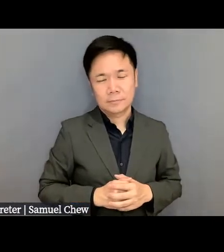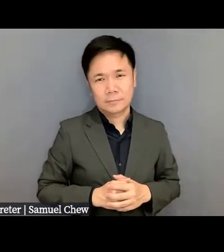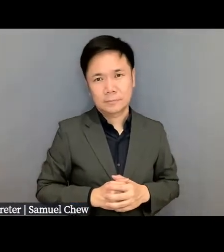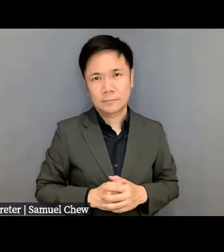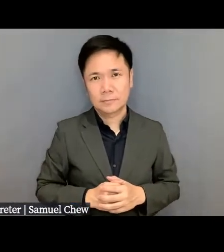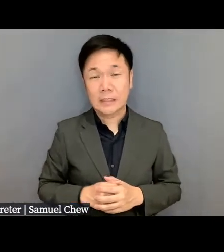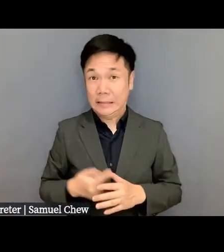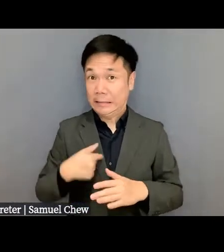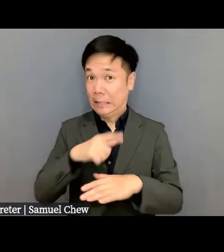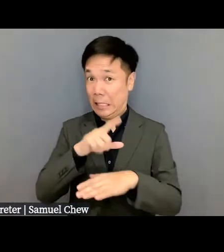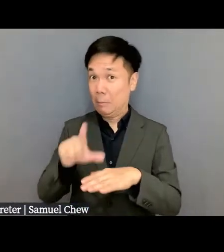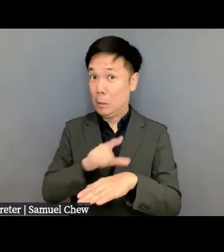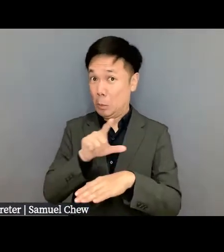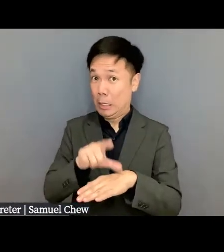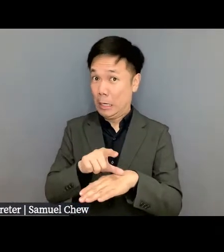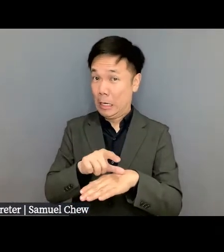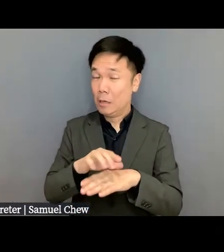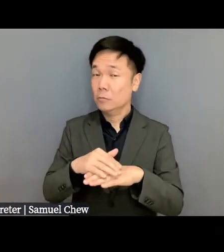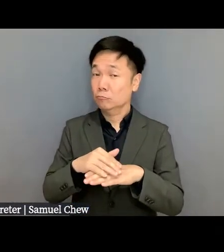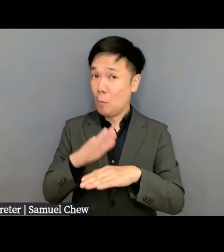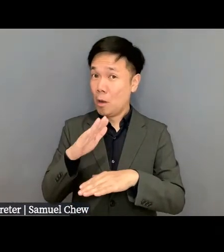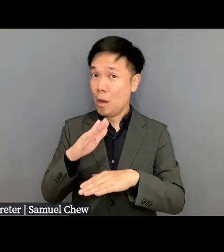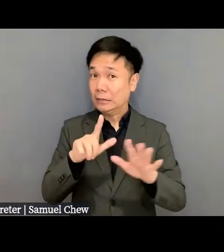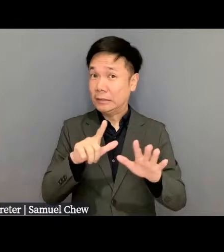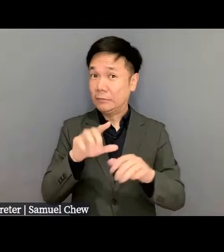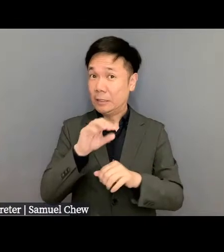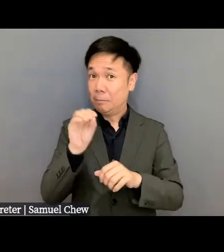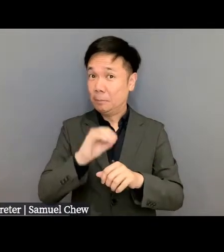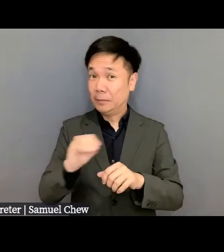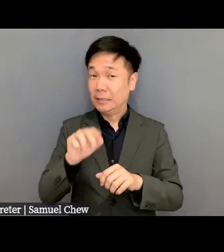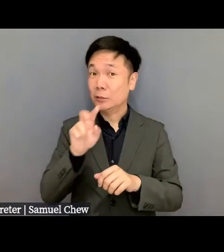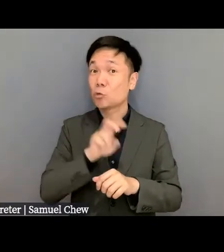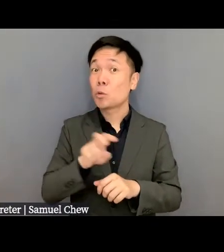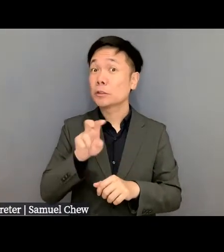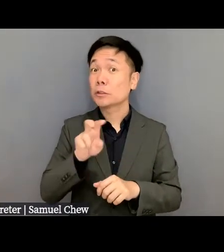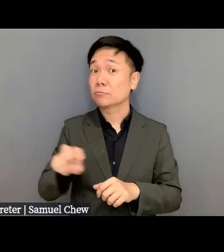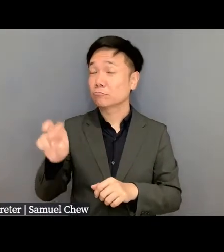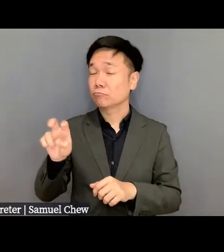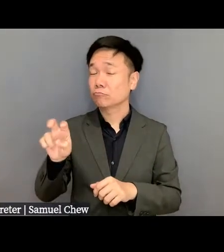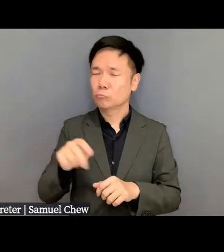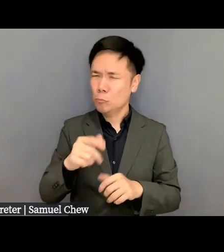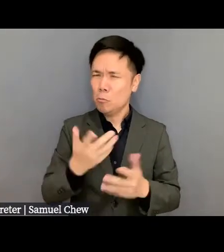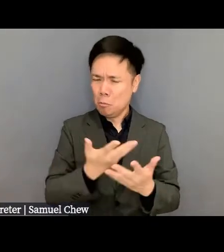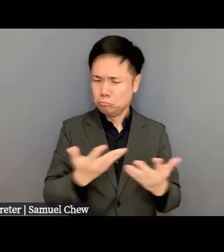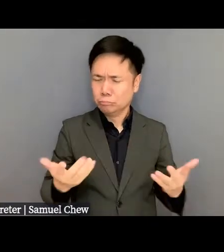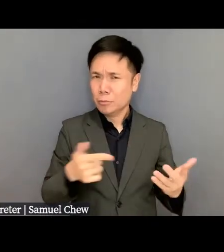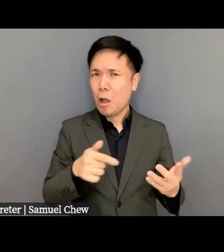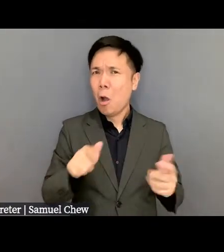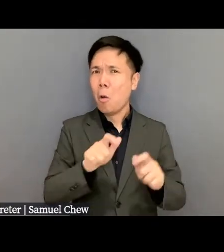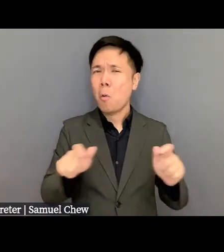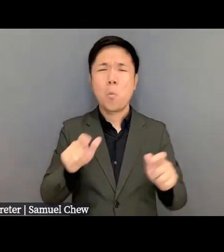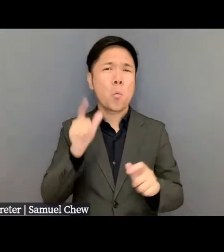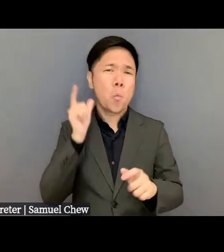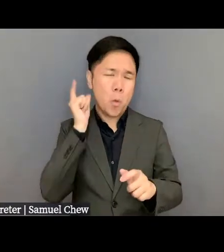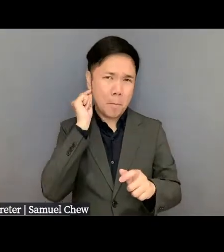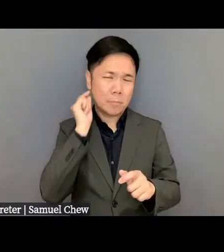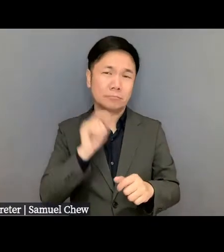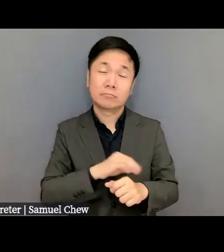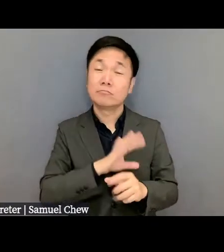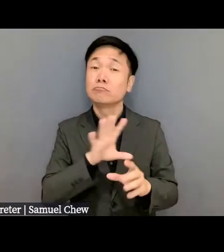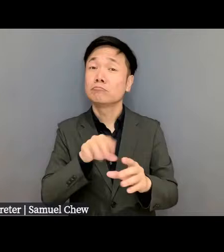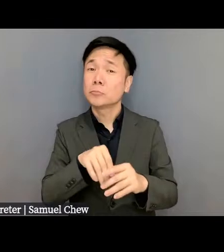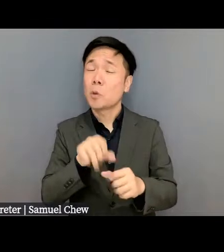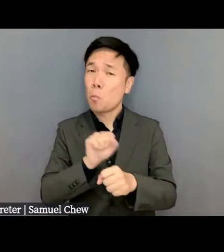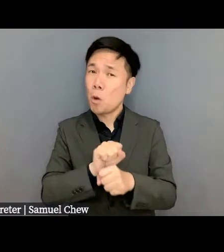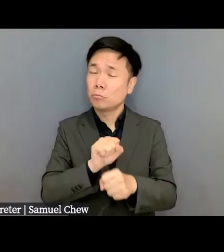over 70% of the tourism space. We have women as in working in the tourism space